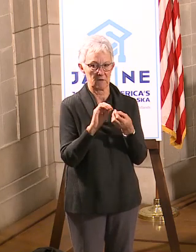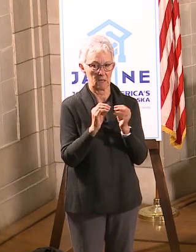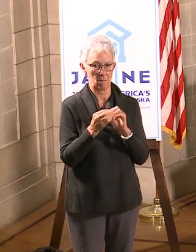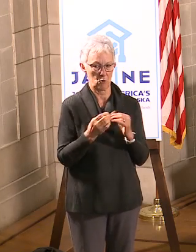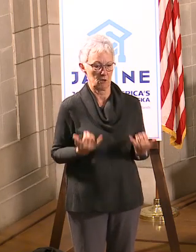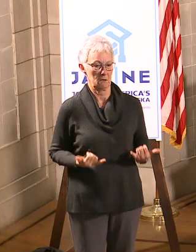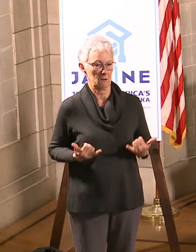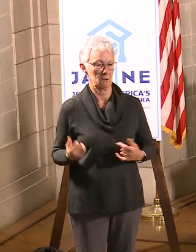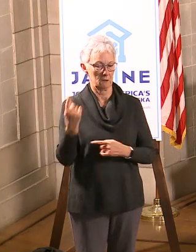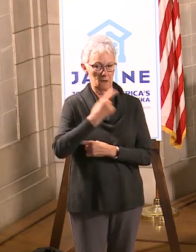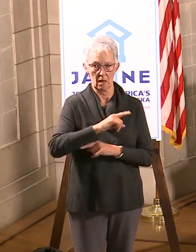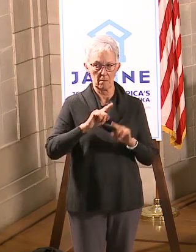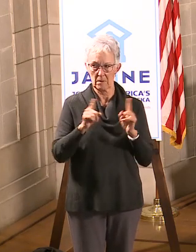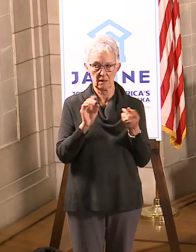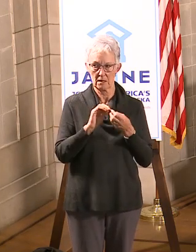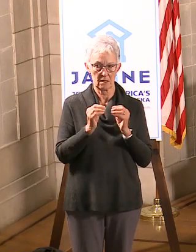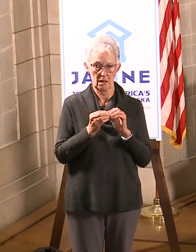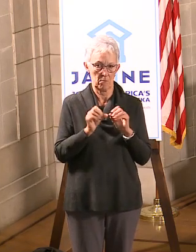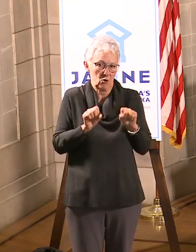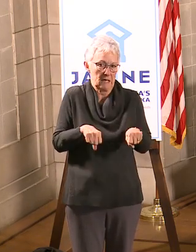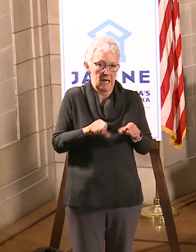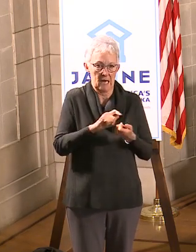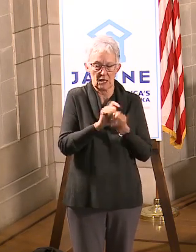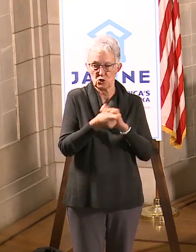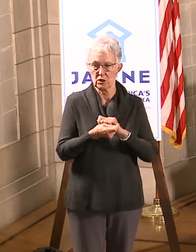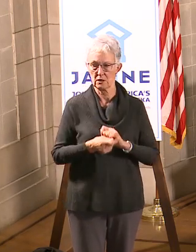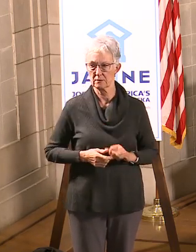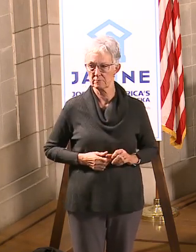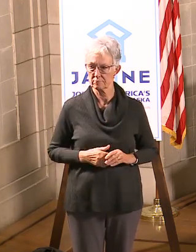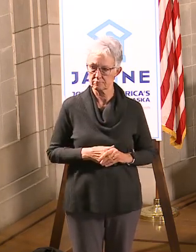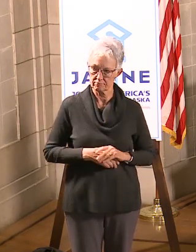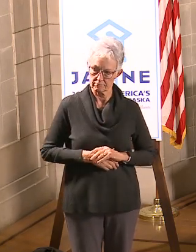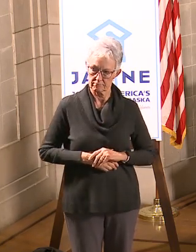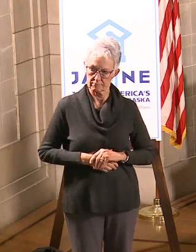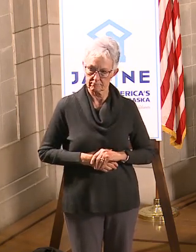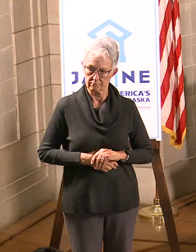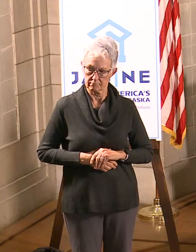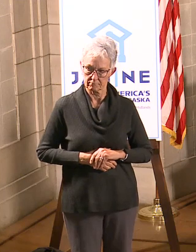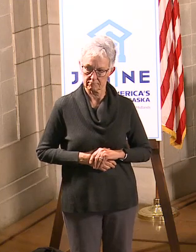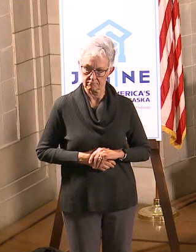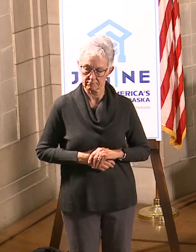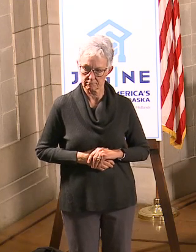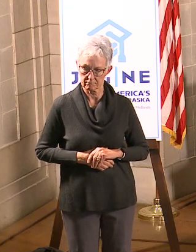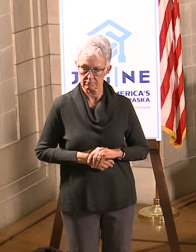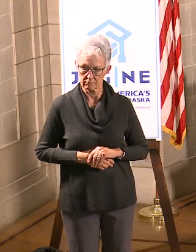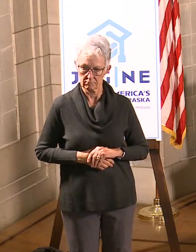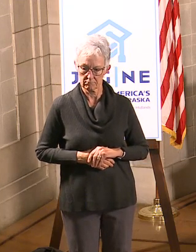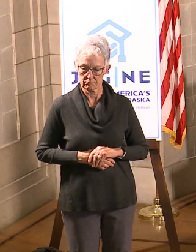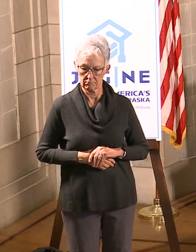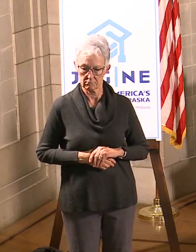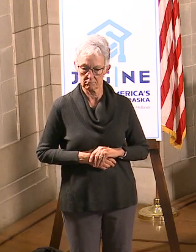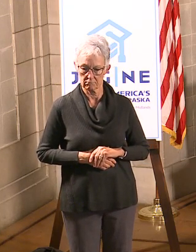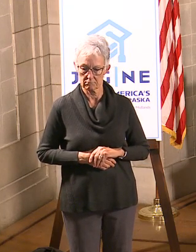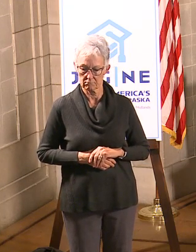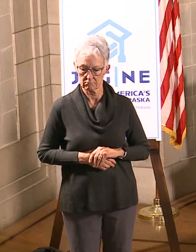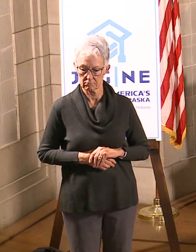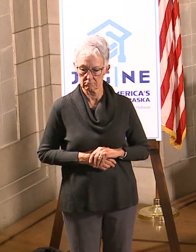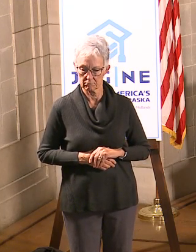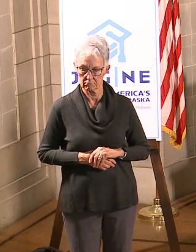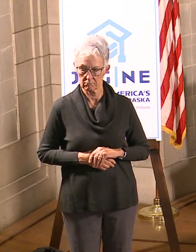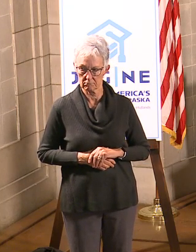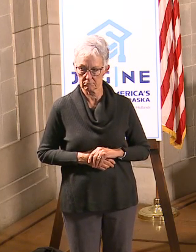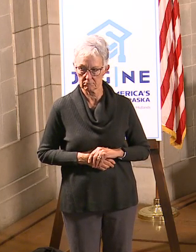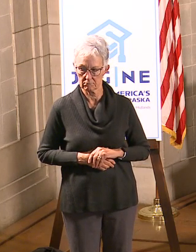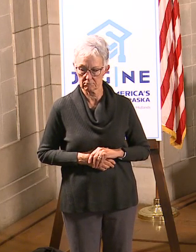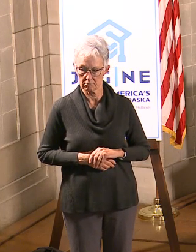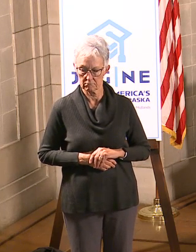change. We have a question from Julie Anderson. We've had 122 deaths over the last week related to coronavirus. That's nearly 50 more than the